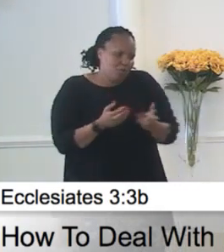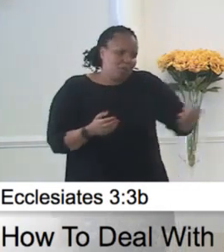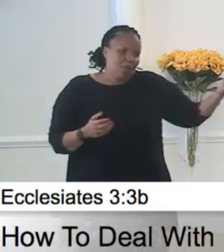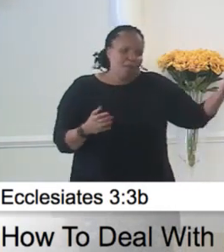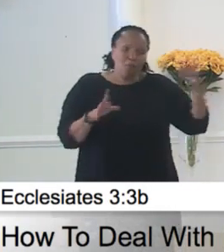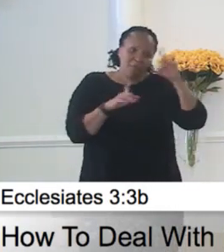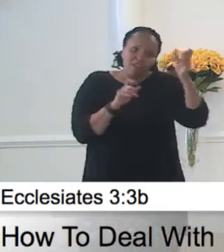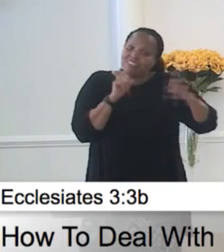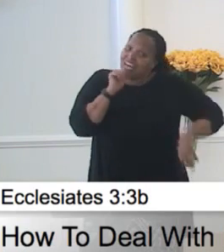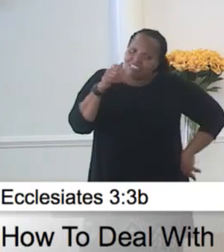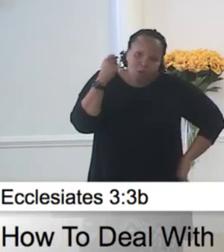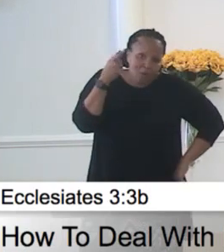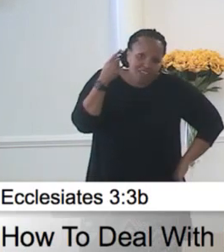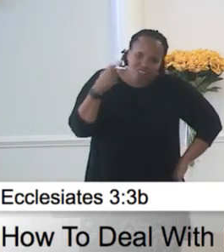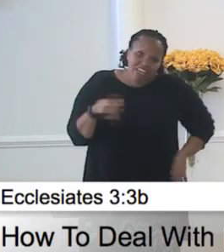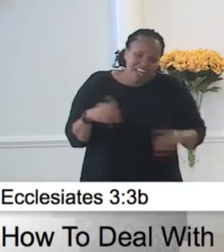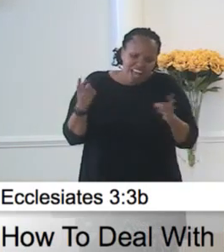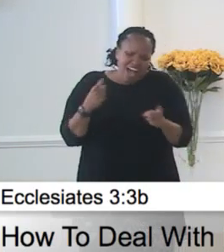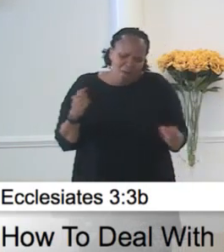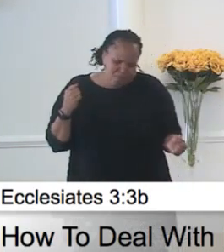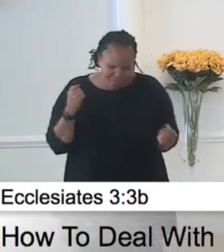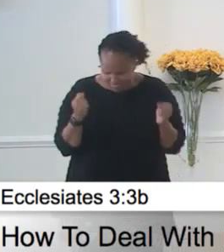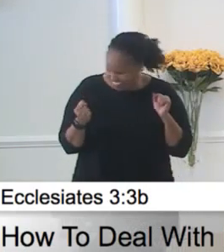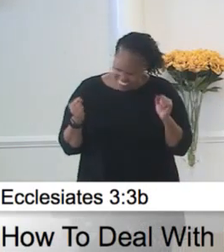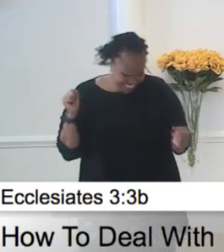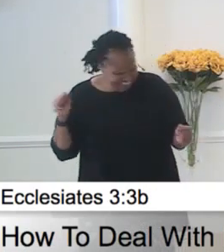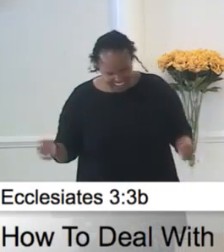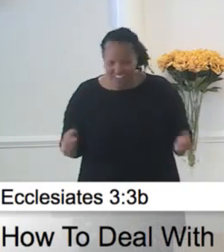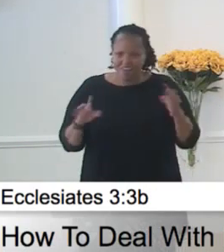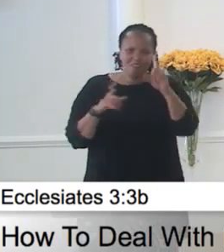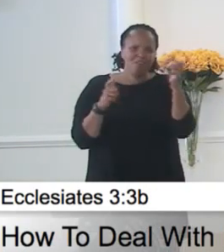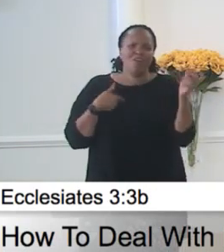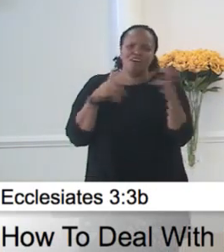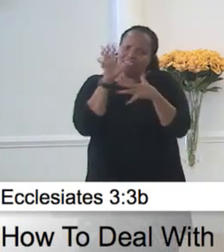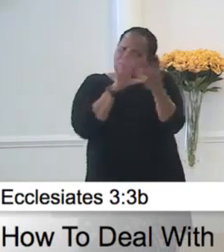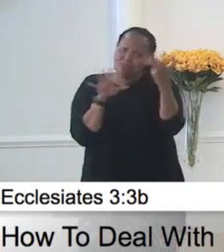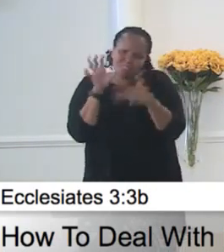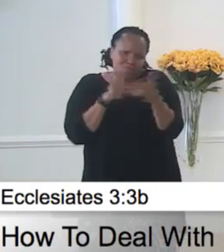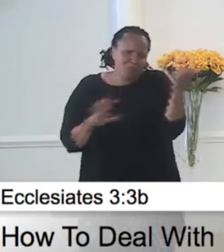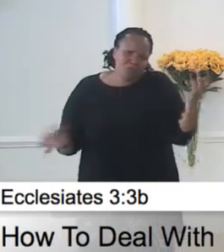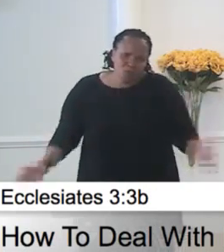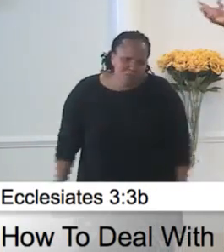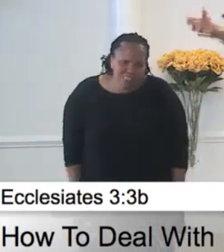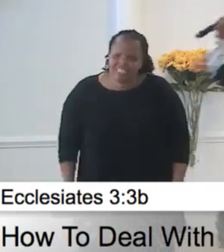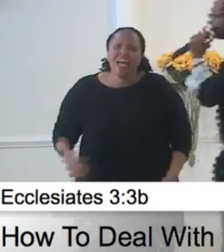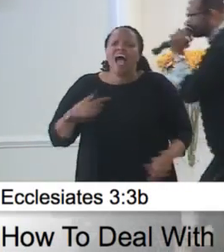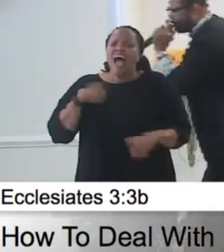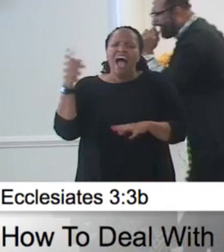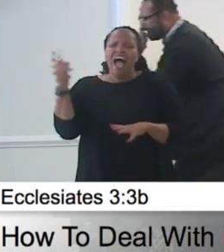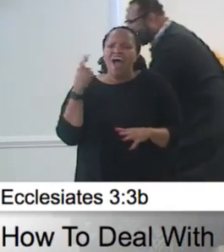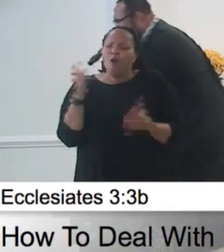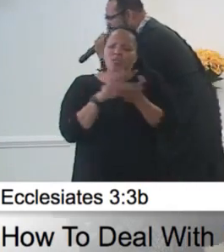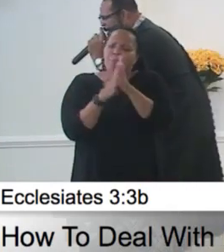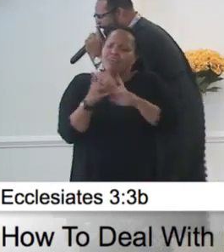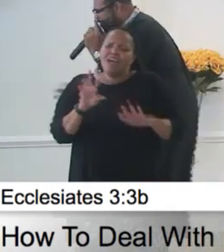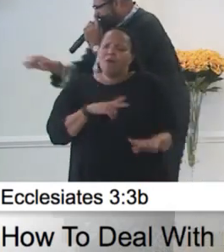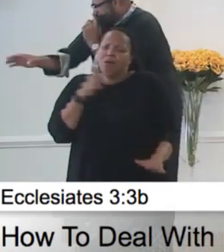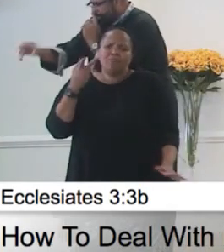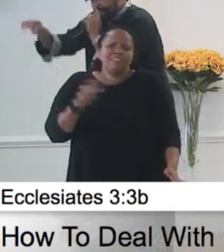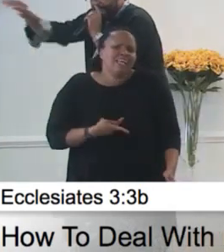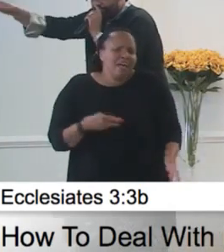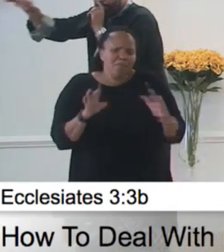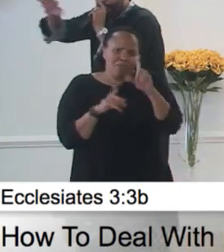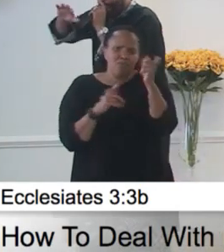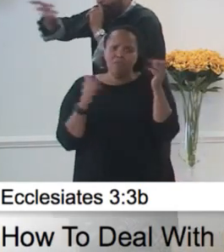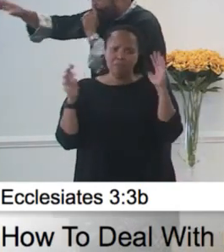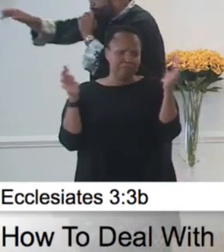understand. I'm only stopping because I get confused every now and then. I only get upset because it